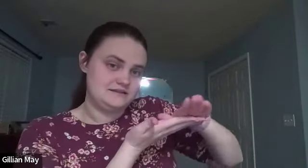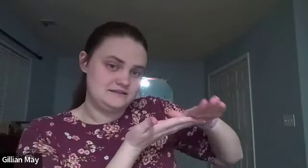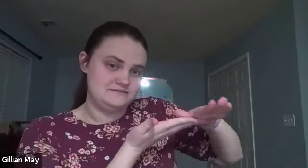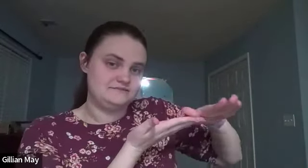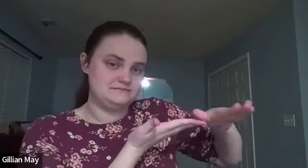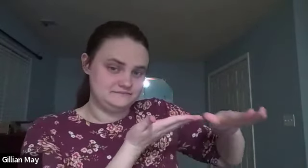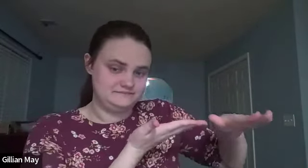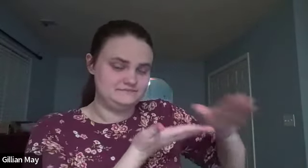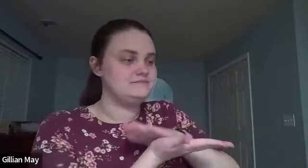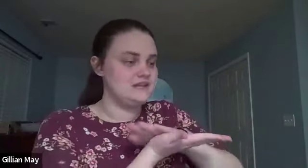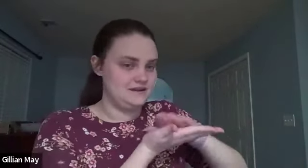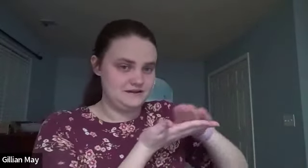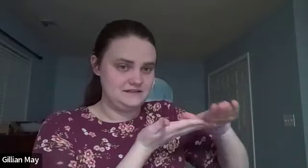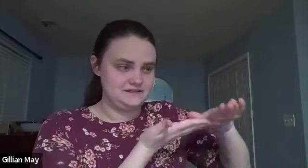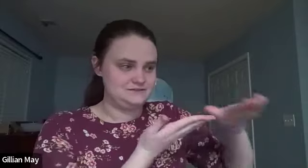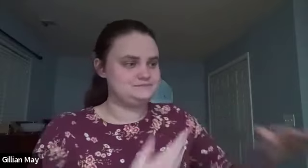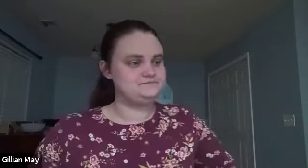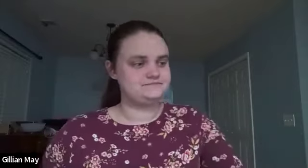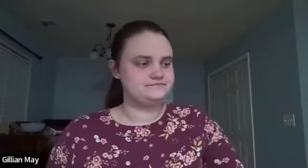nice, nice.